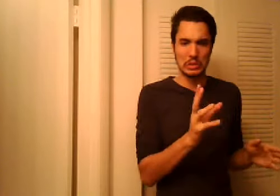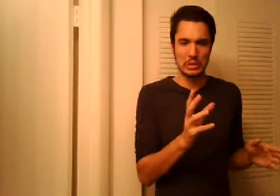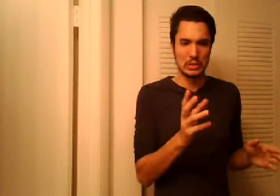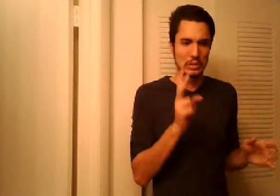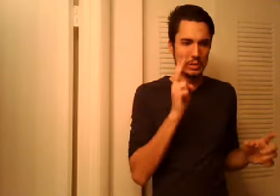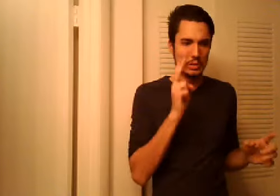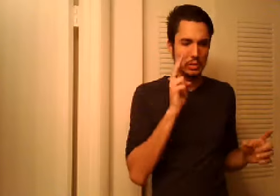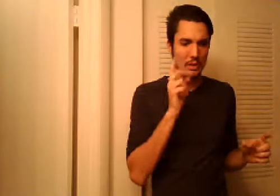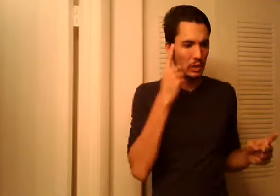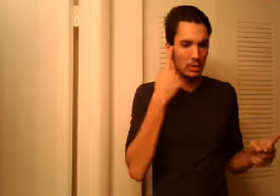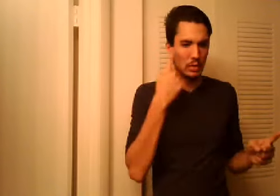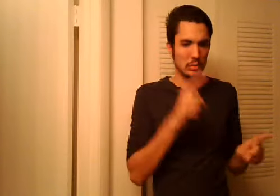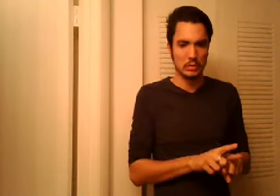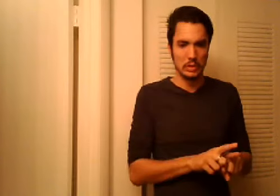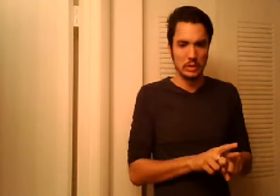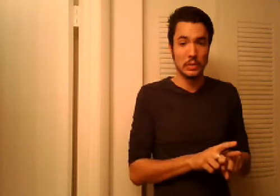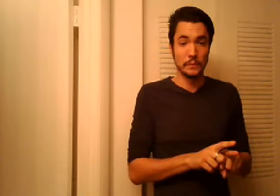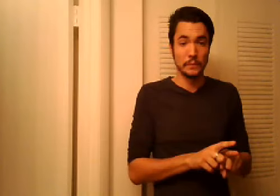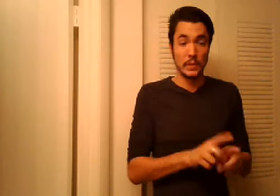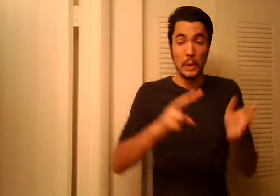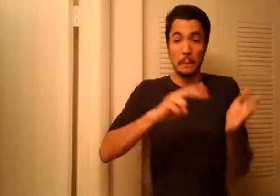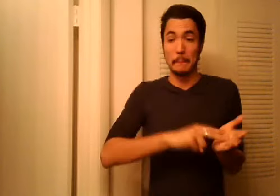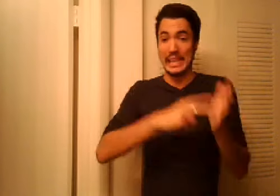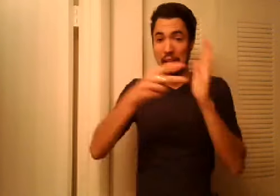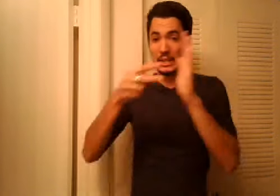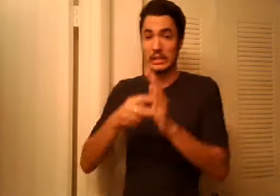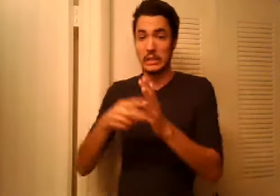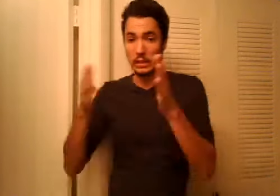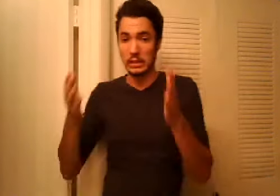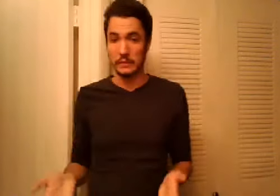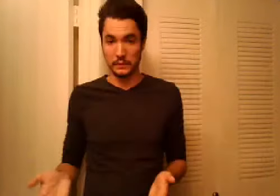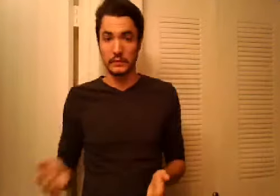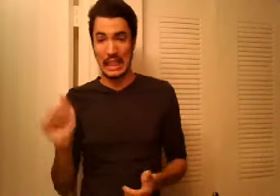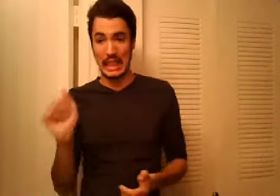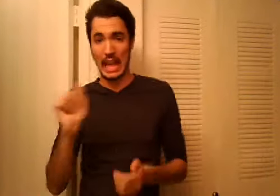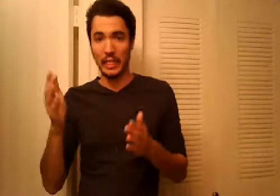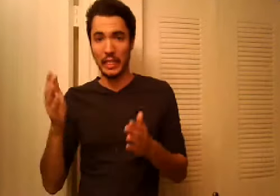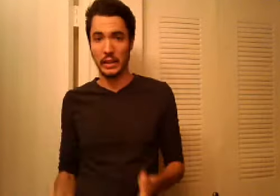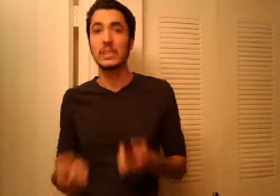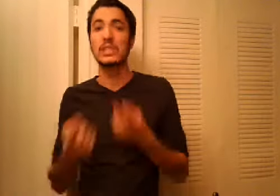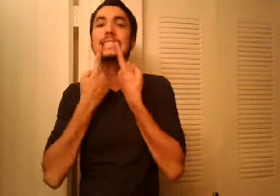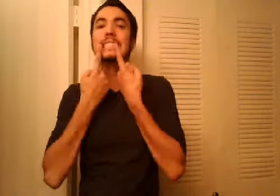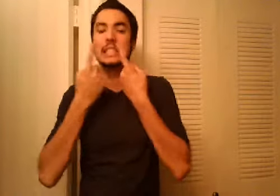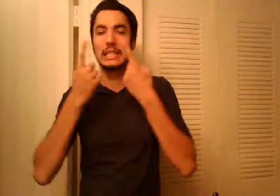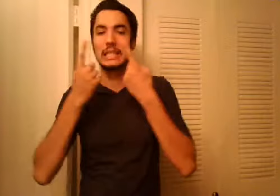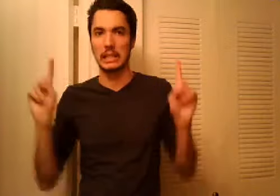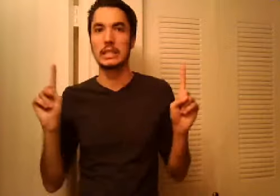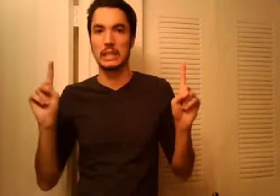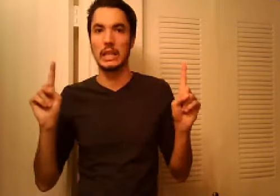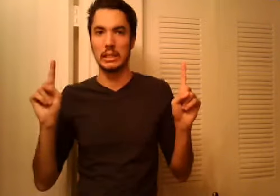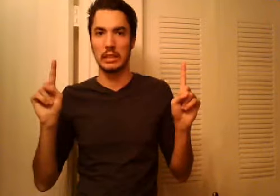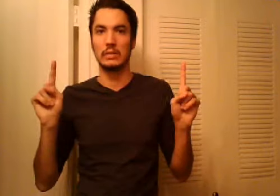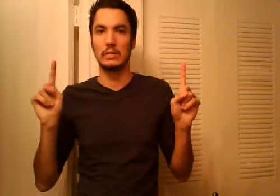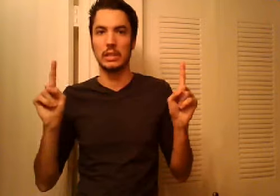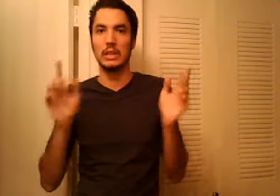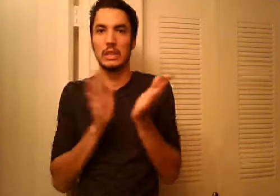The critical translation for that is these athletes have successfully been subjectified by our